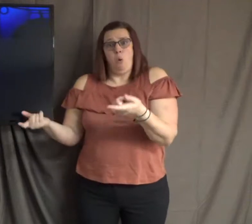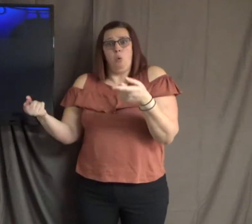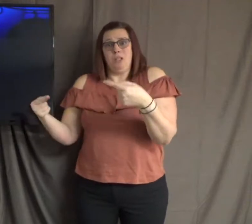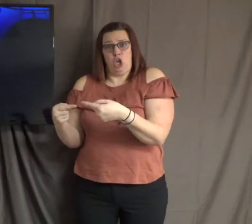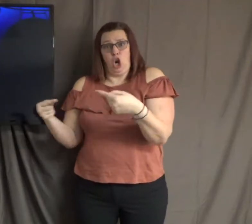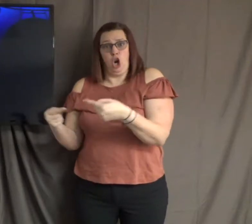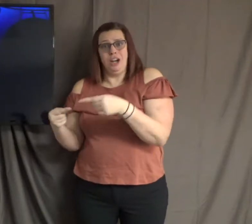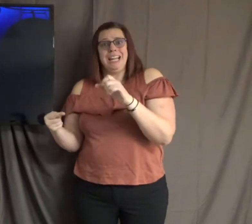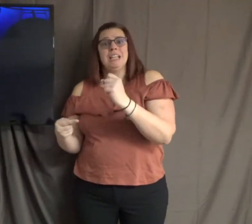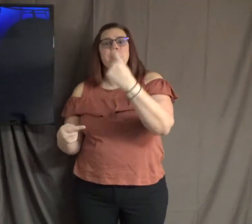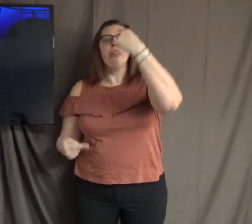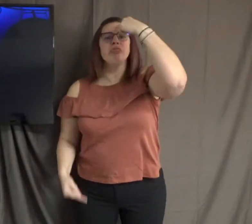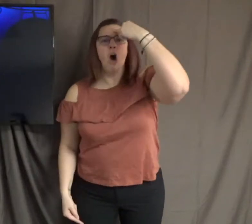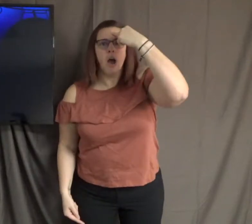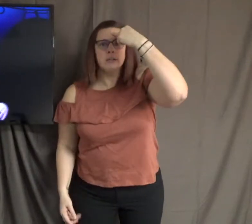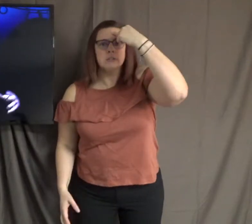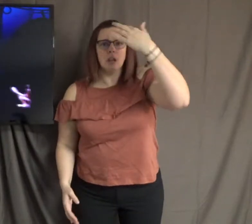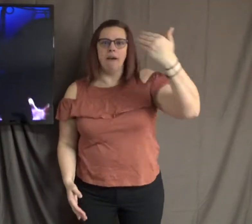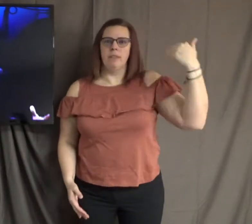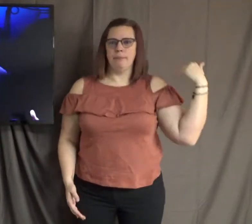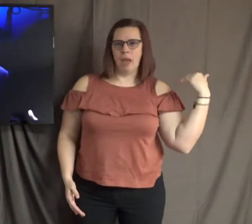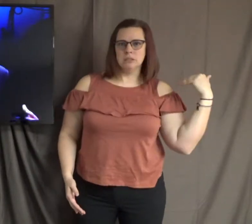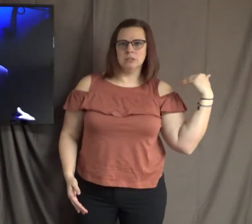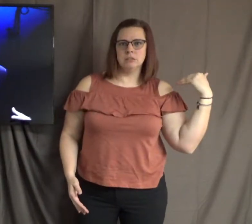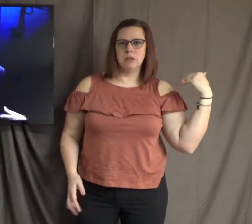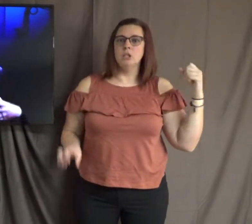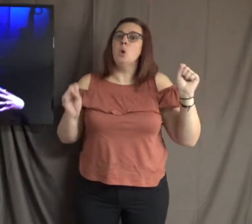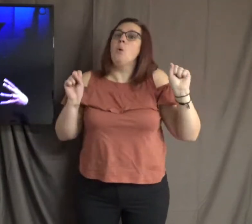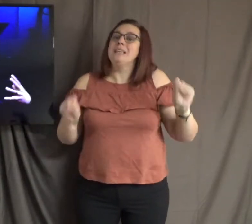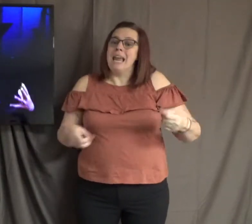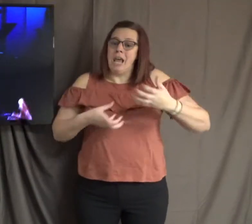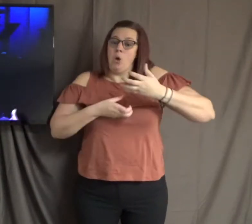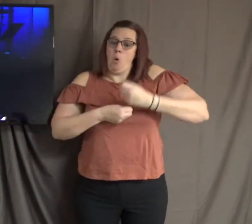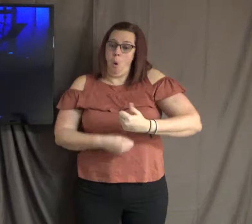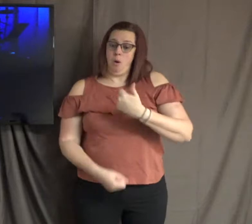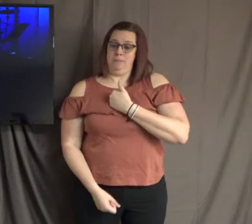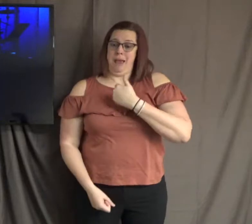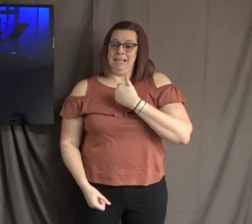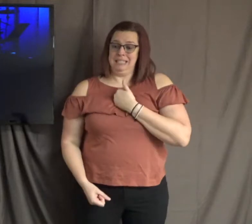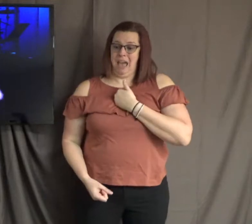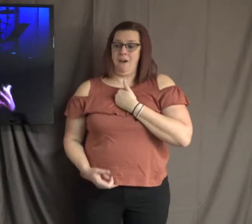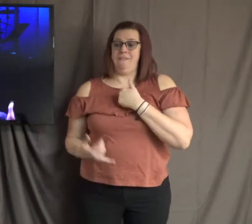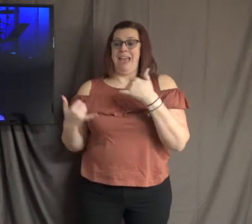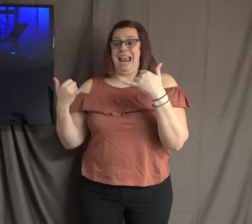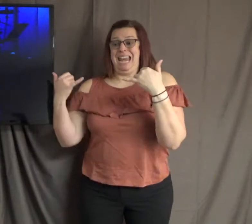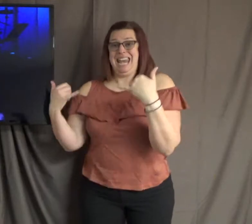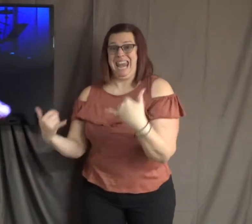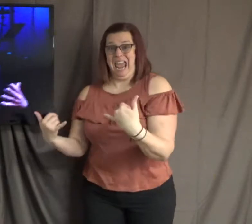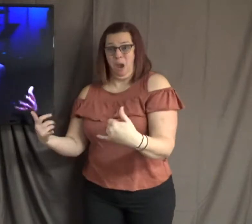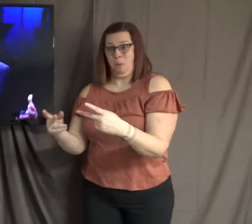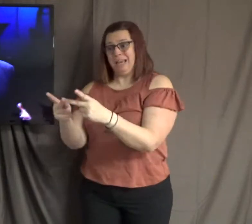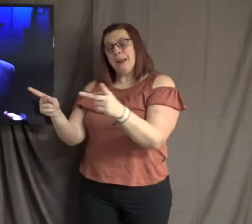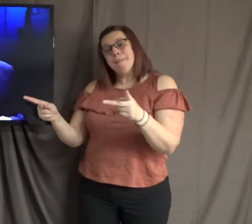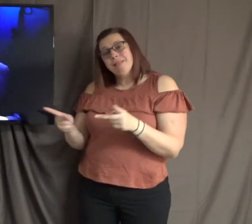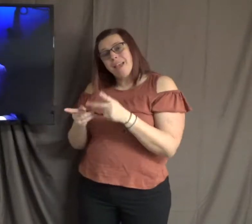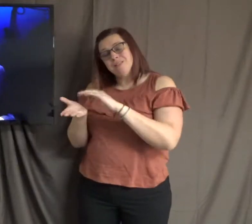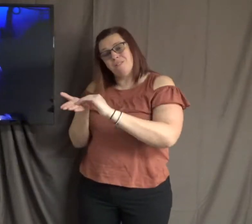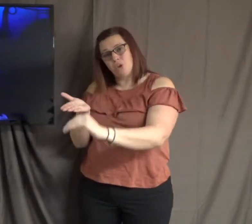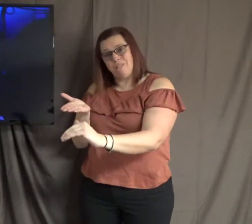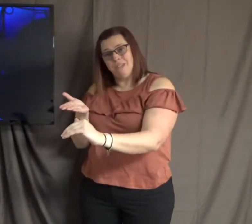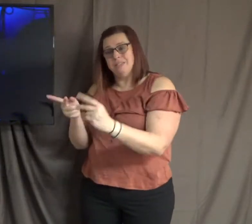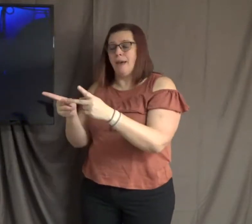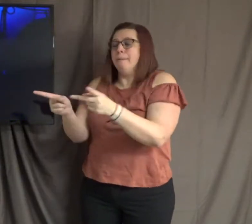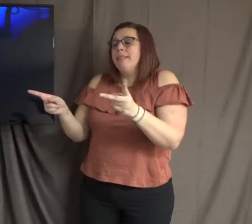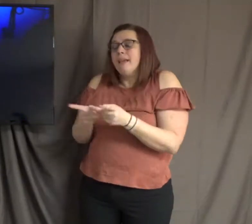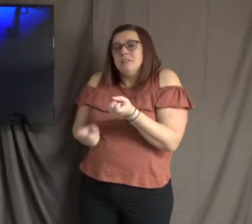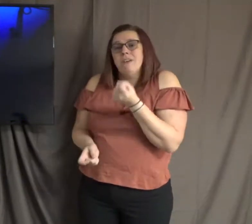my past? Can I hold myself then and now in a place of wholeness, a place of forgiveness, a place of understanding?